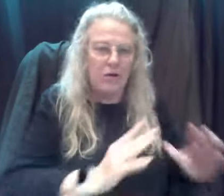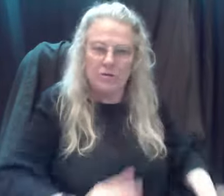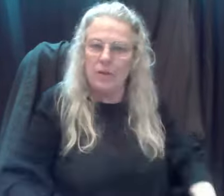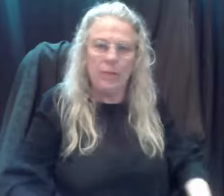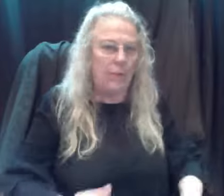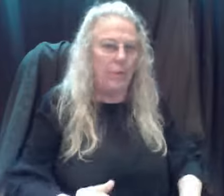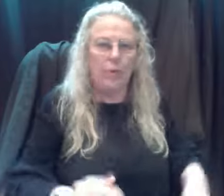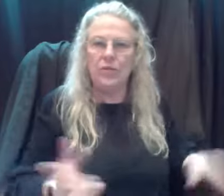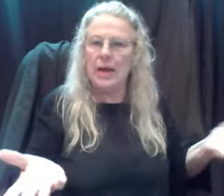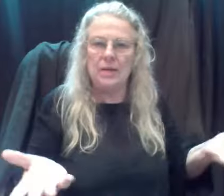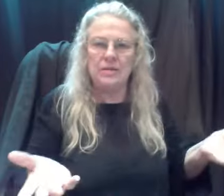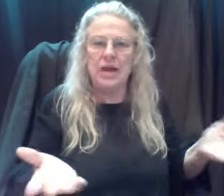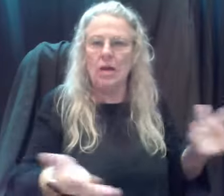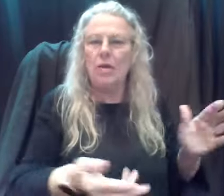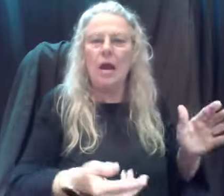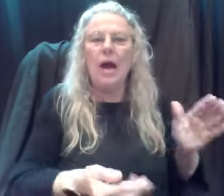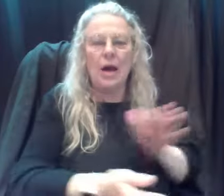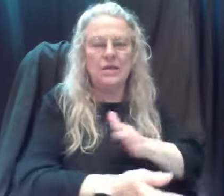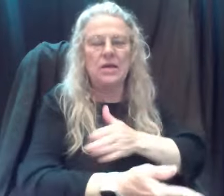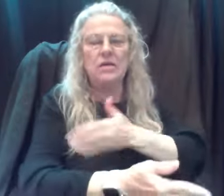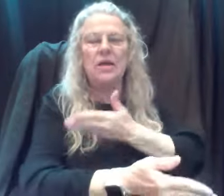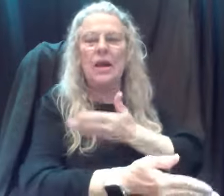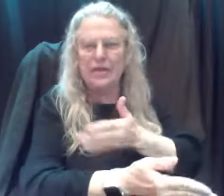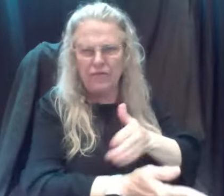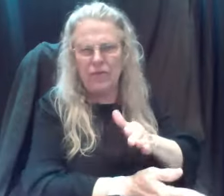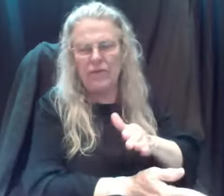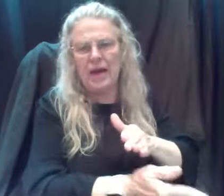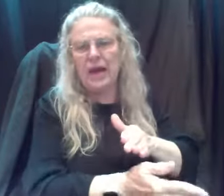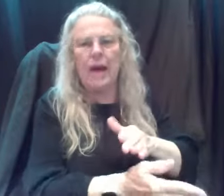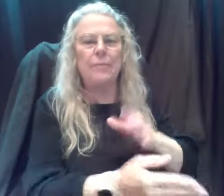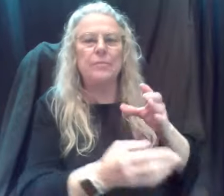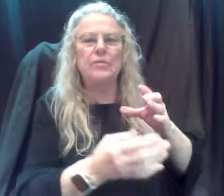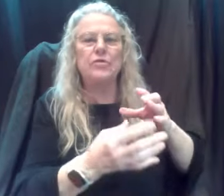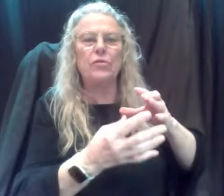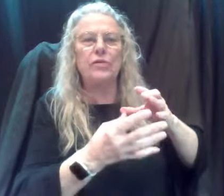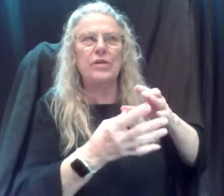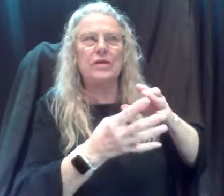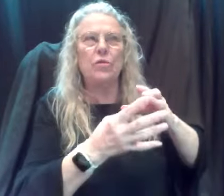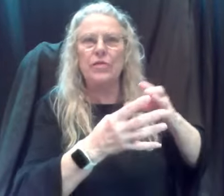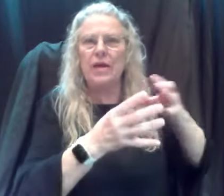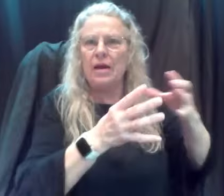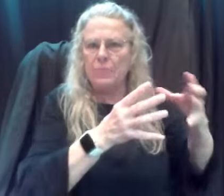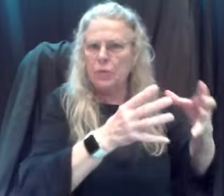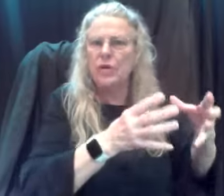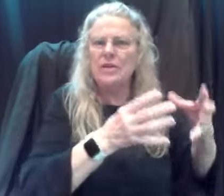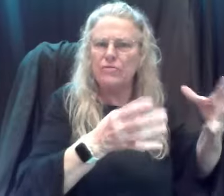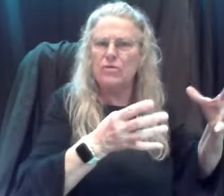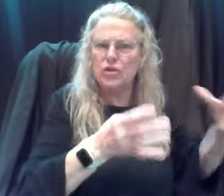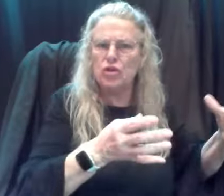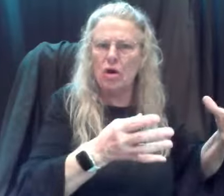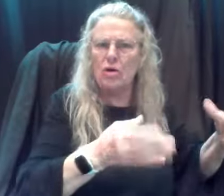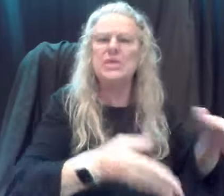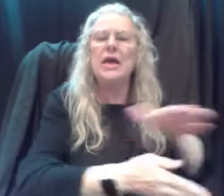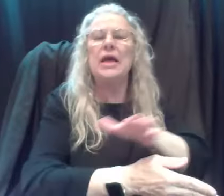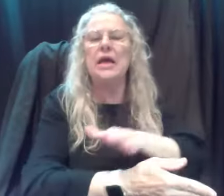some people put their hands down. I tend to like to fill that gap so that they don't think I'm doing different songs. It